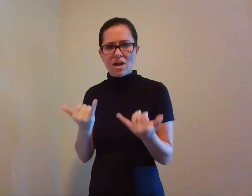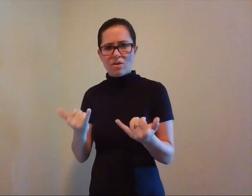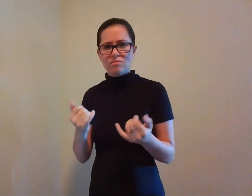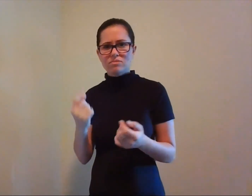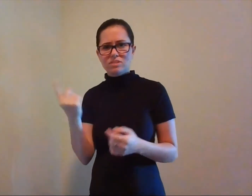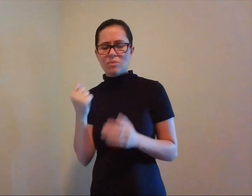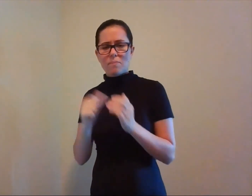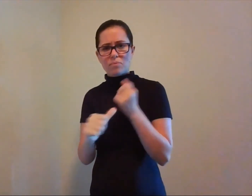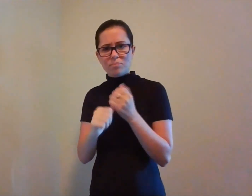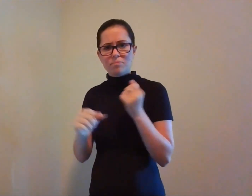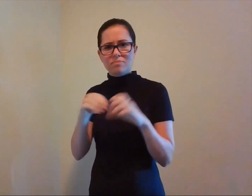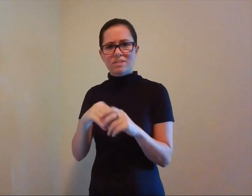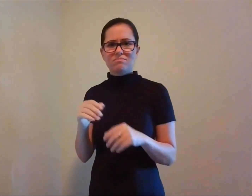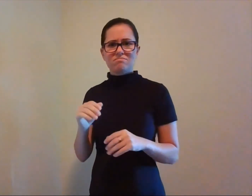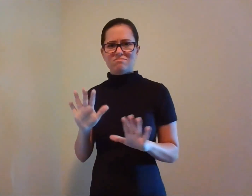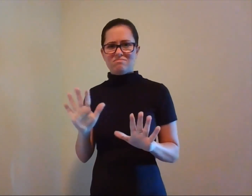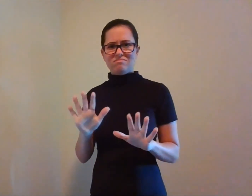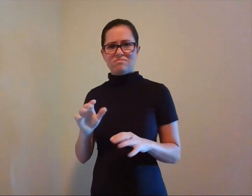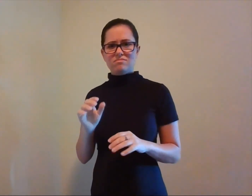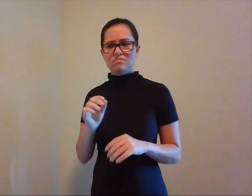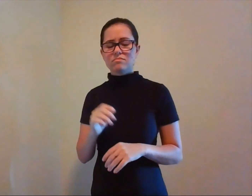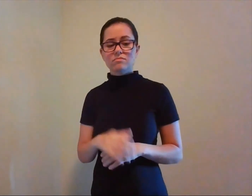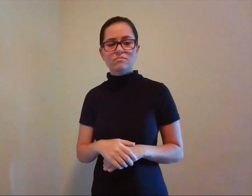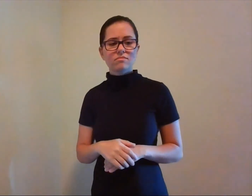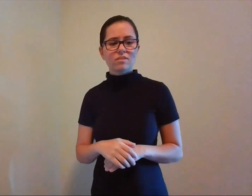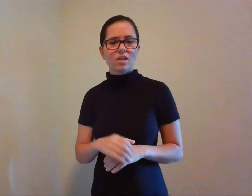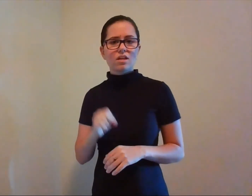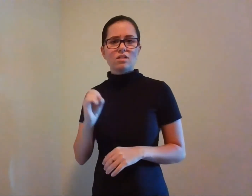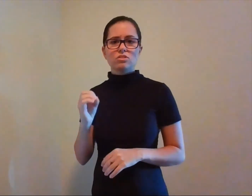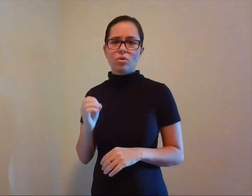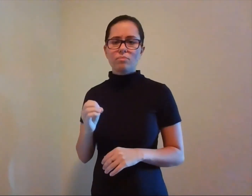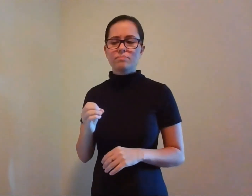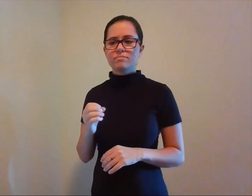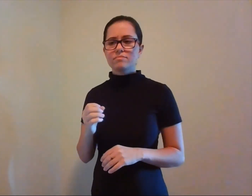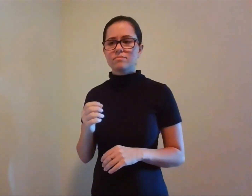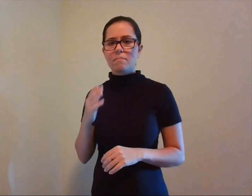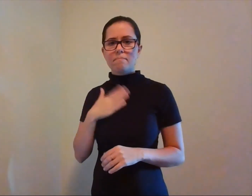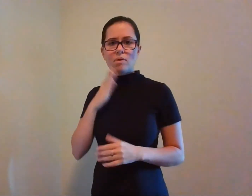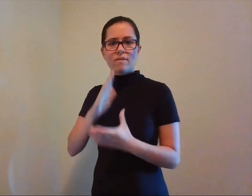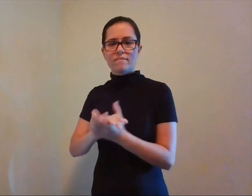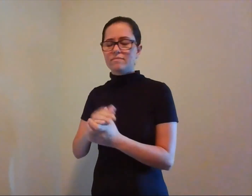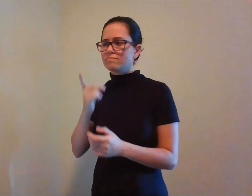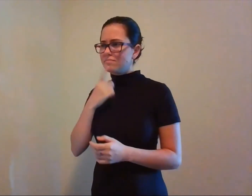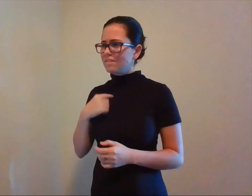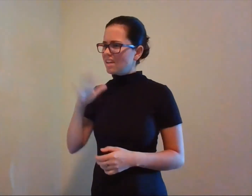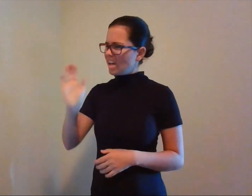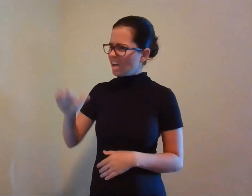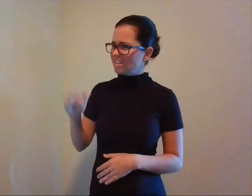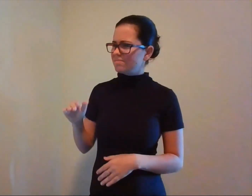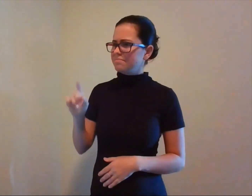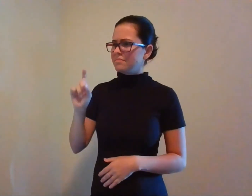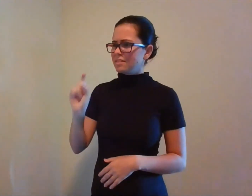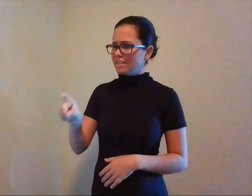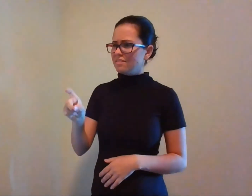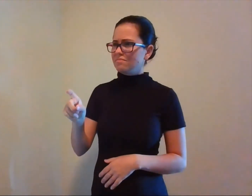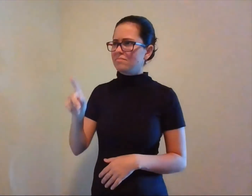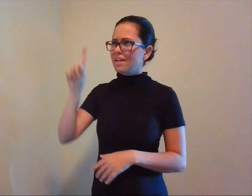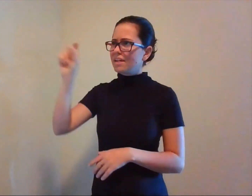up, and I was like, oh, it's that guy. And he was getting ready to get in the pool. I'm like,